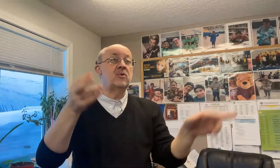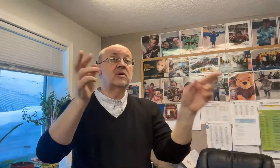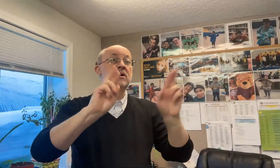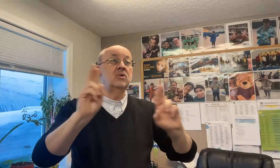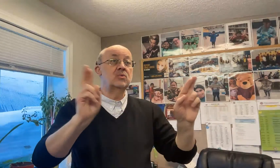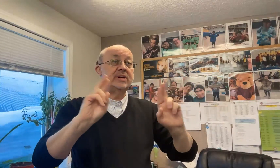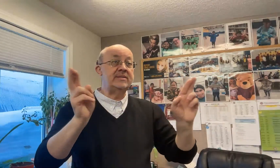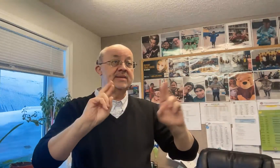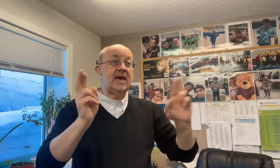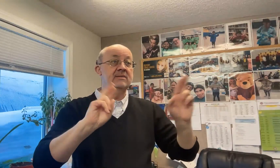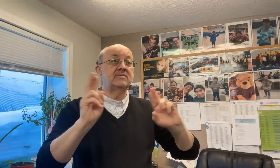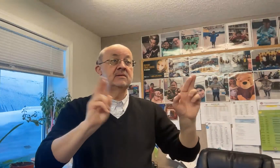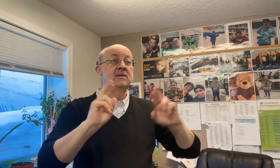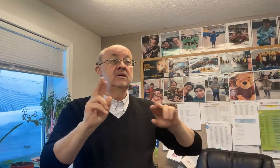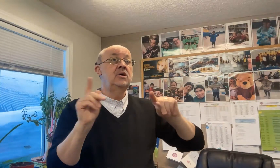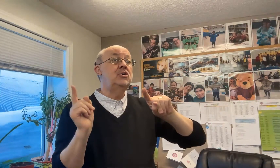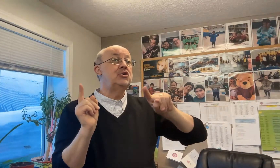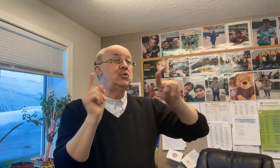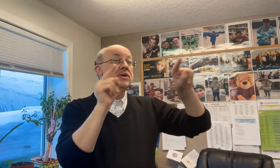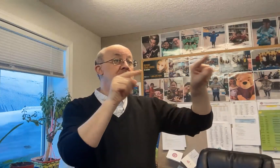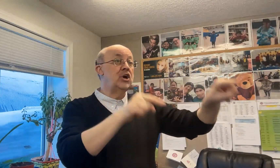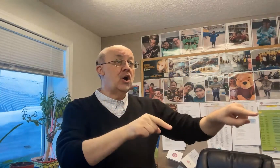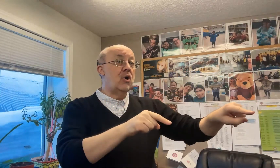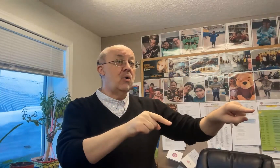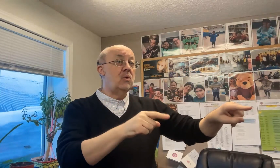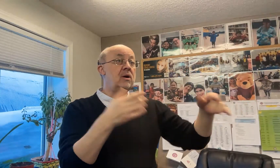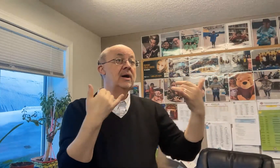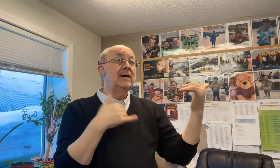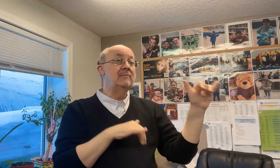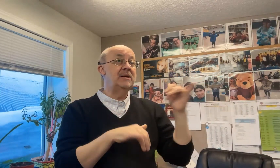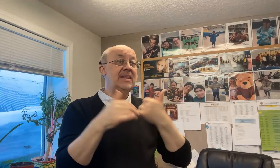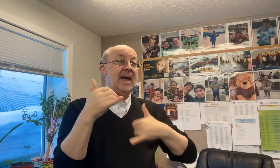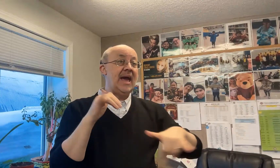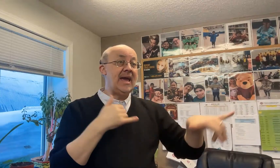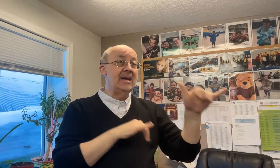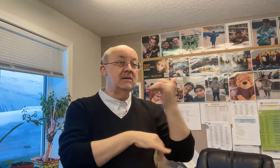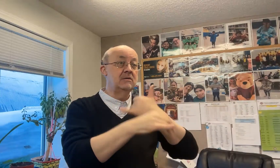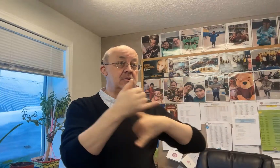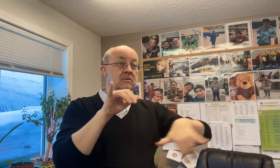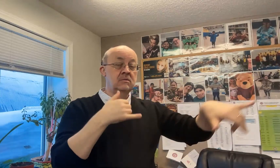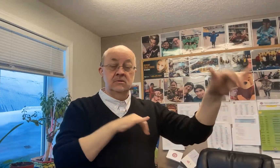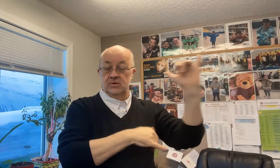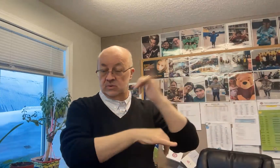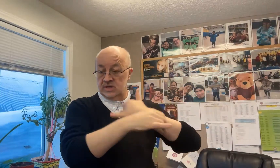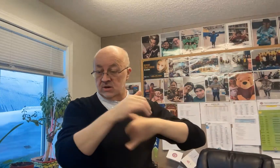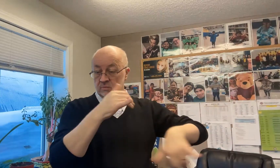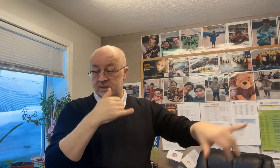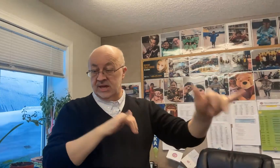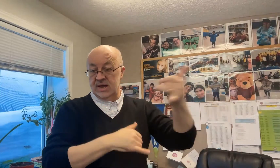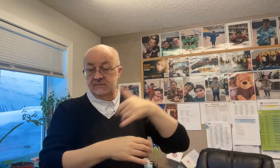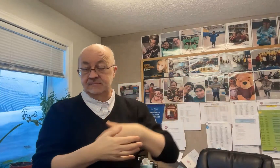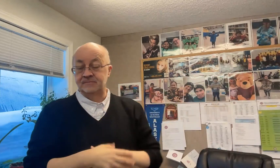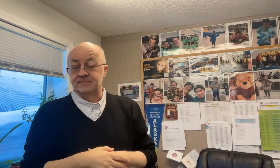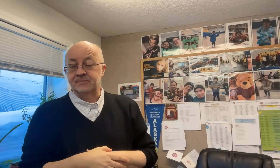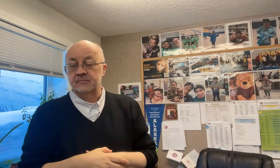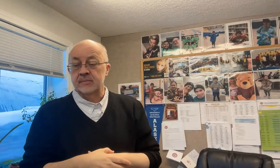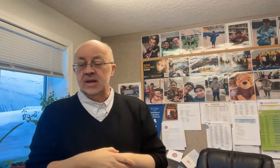for recess. You can go play. You can go play. And then